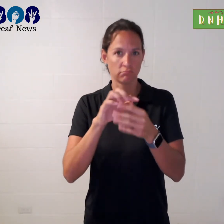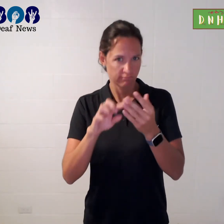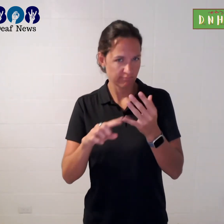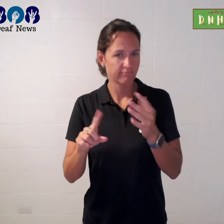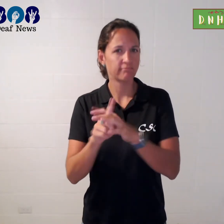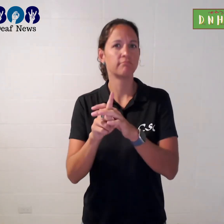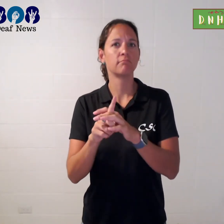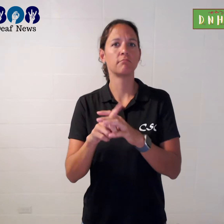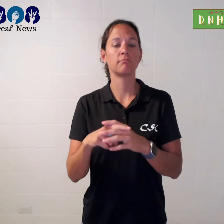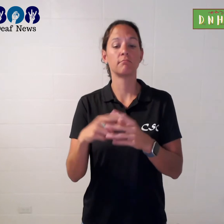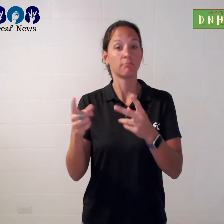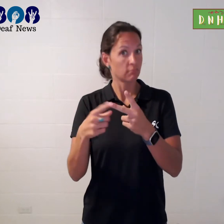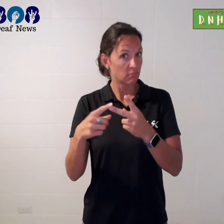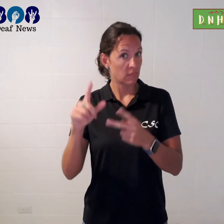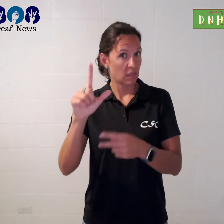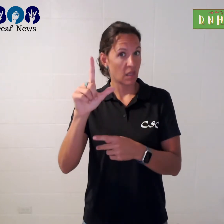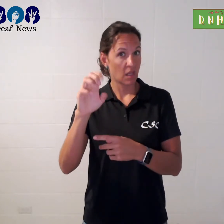face, and genitals.